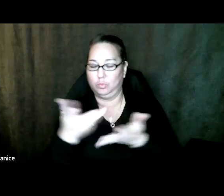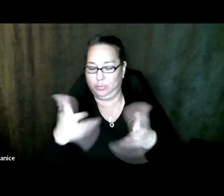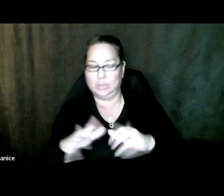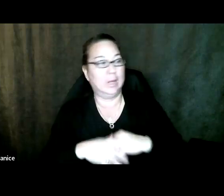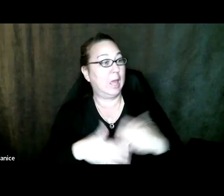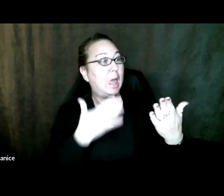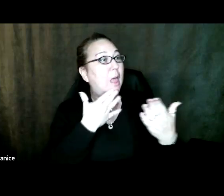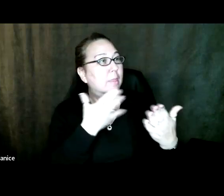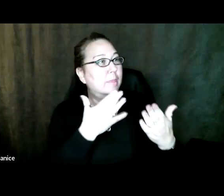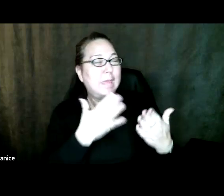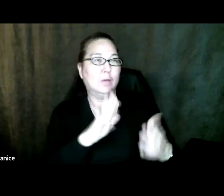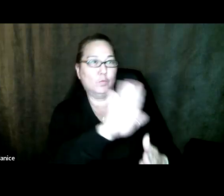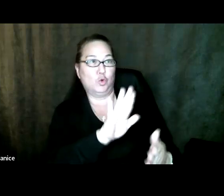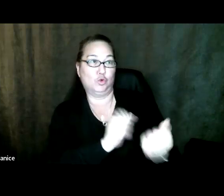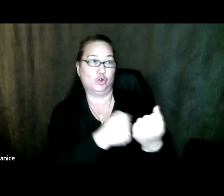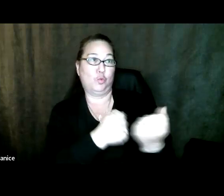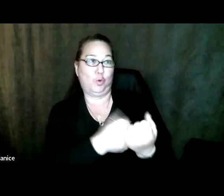members. We appreciate your support.